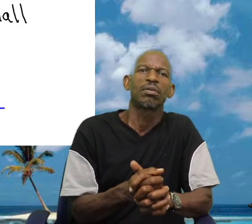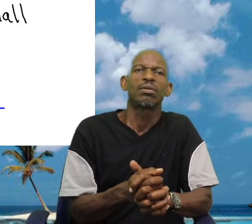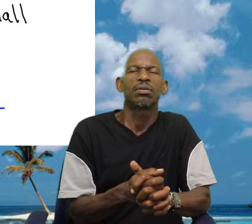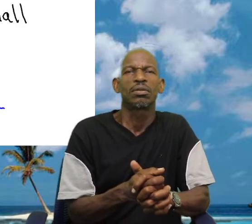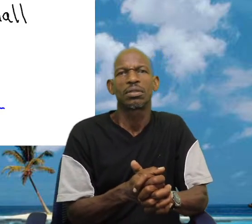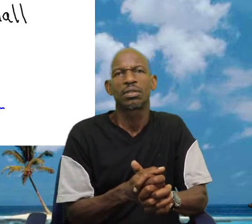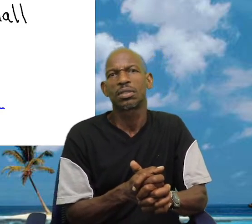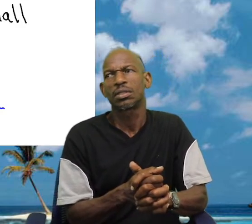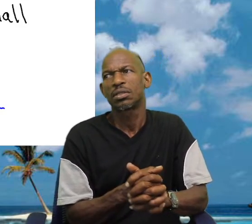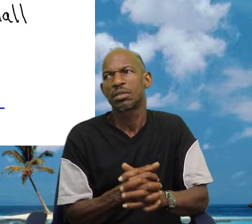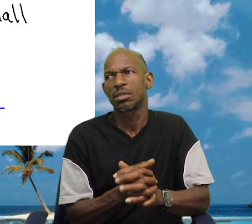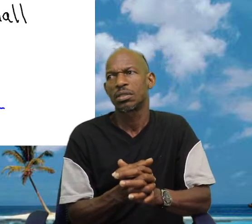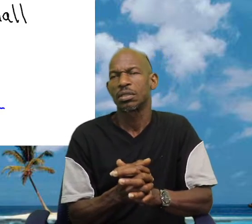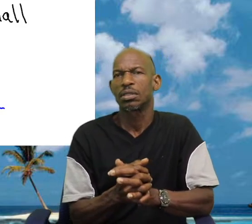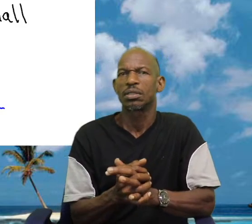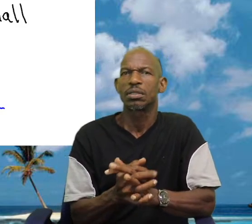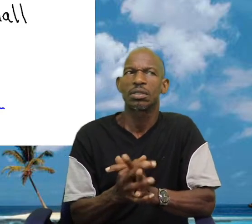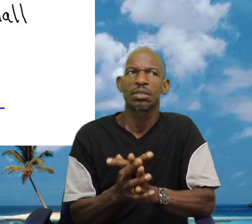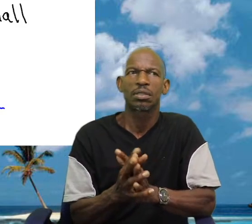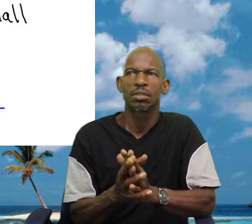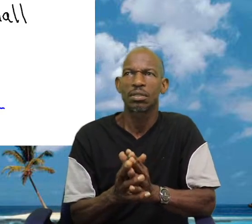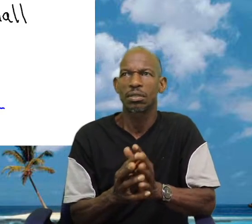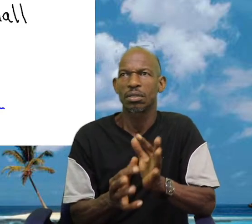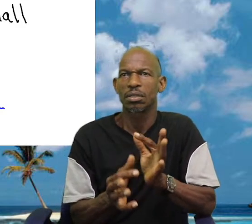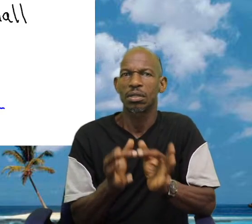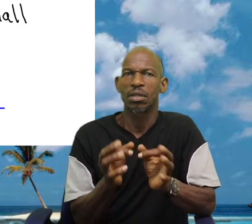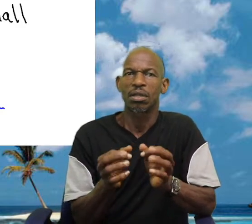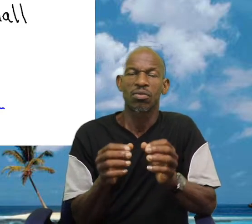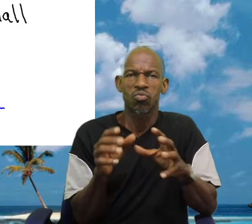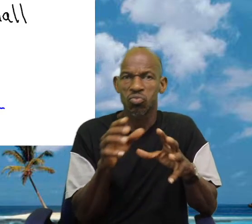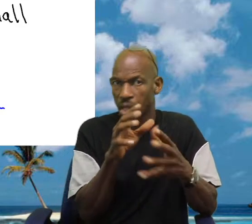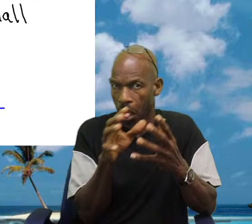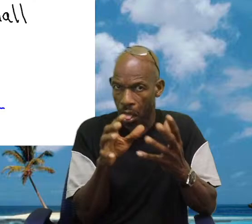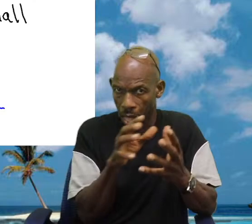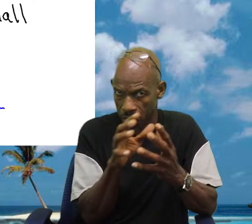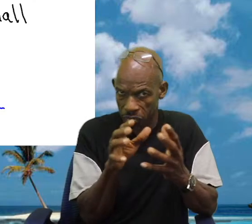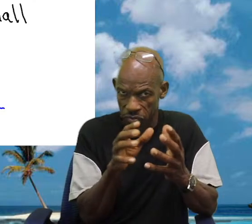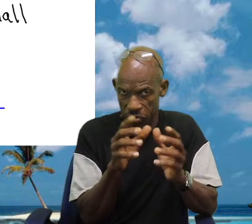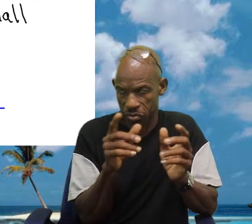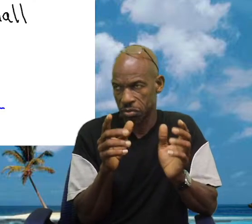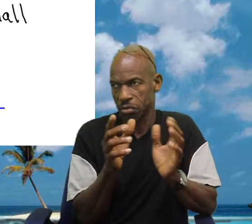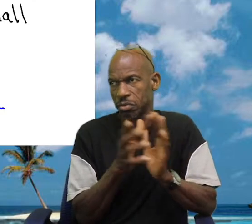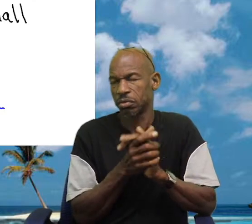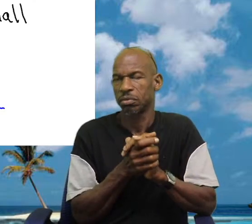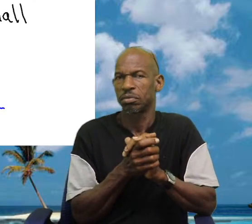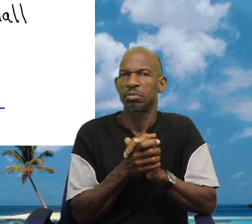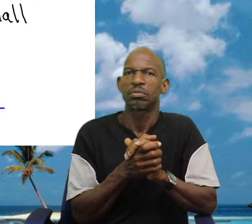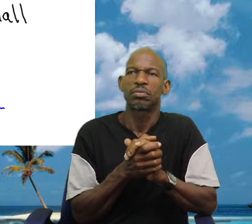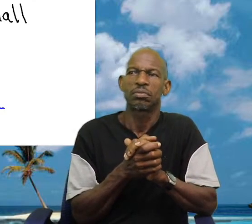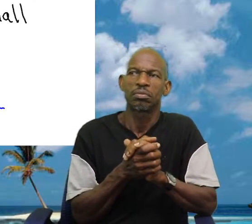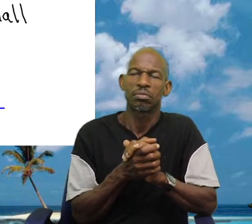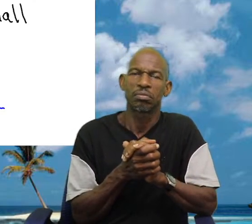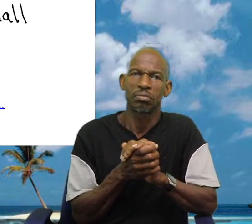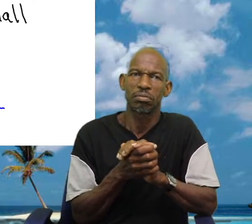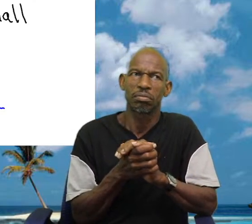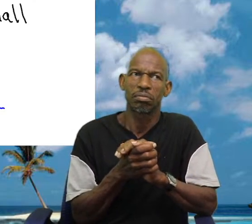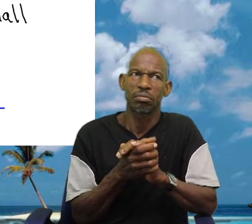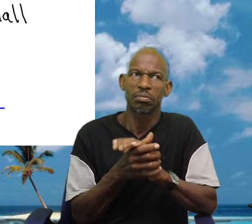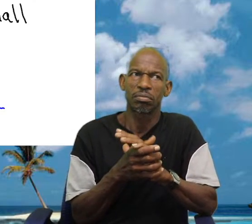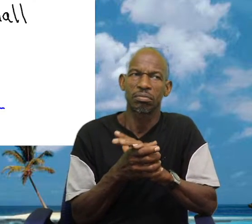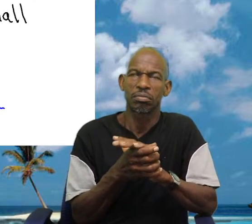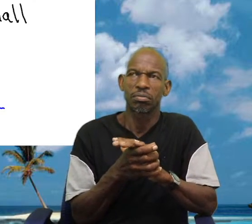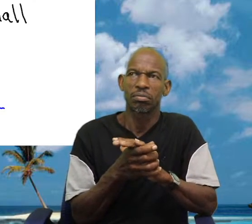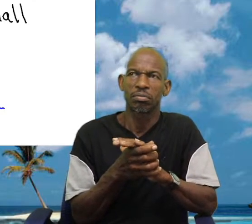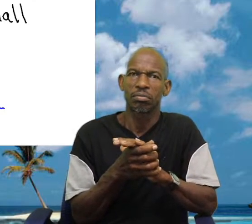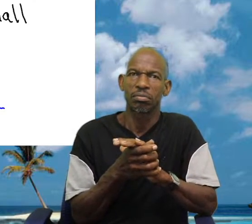after a noun, because if we do that, we're going to confuse the person who is reading your English. So because